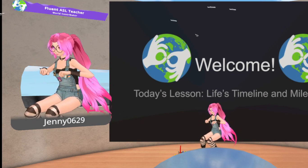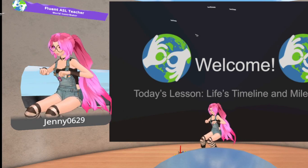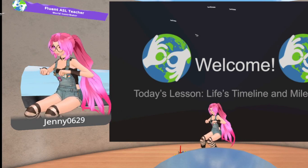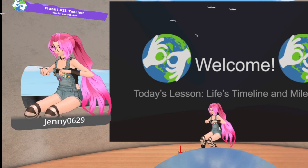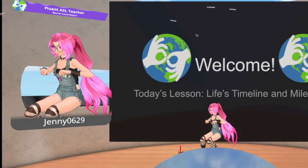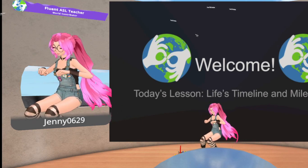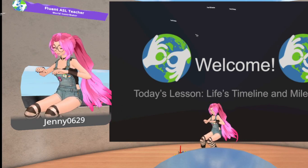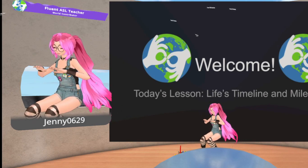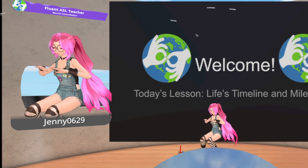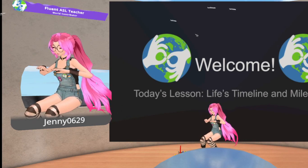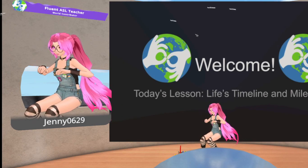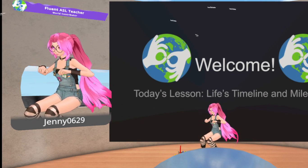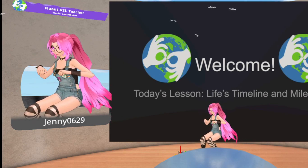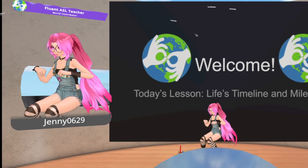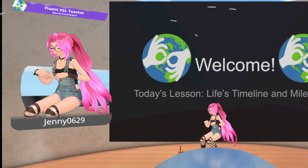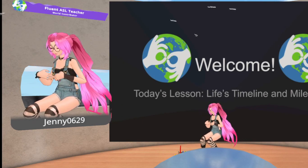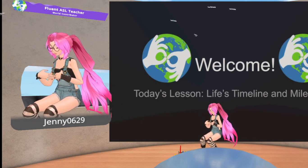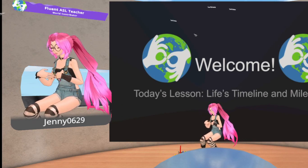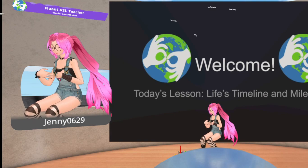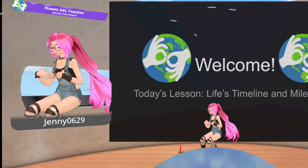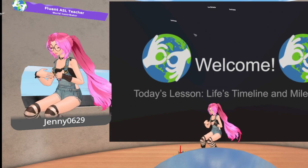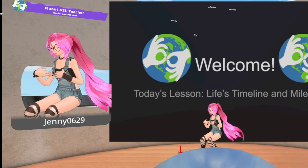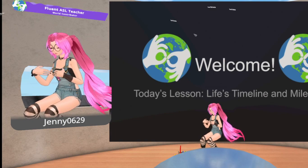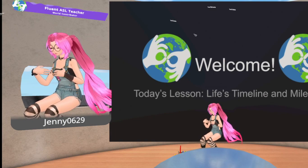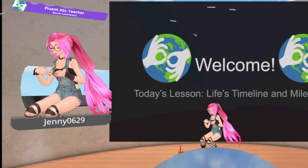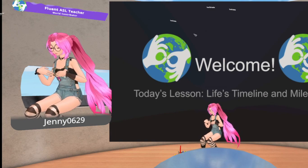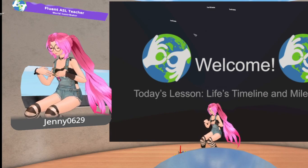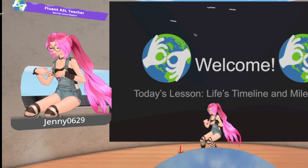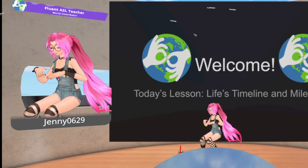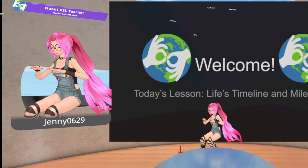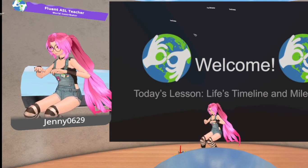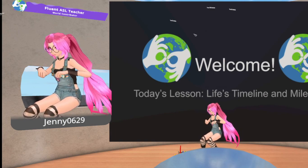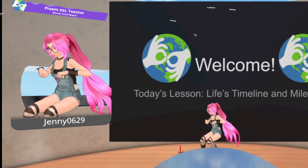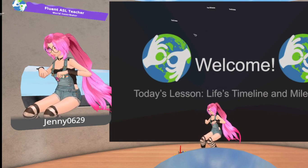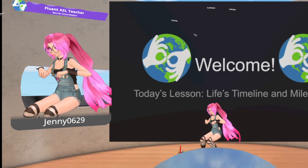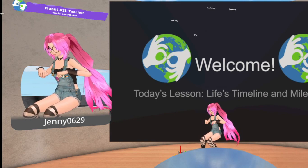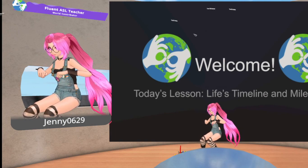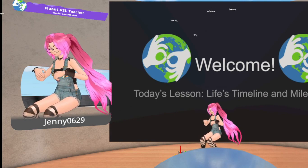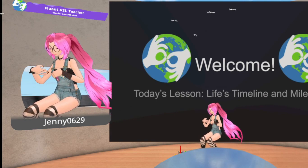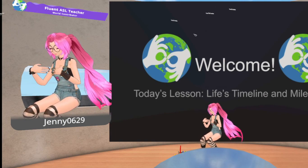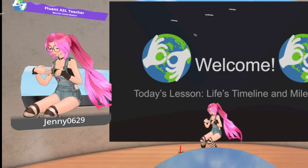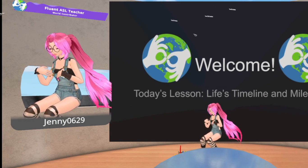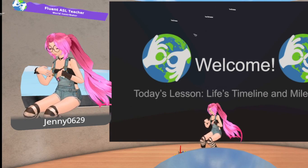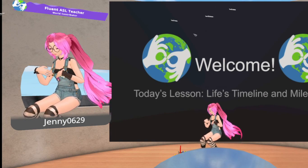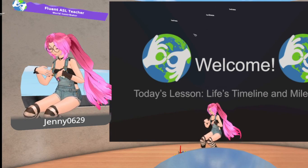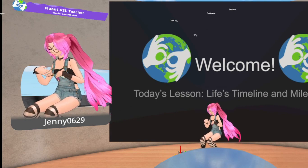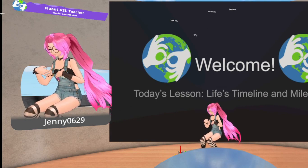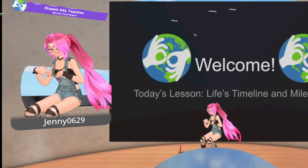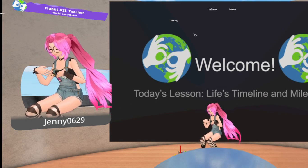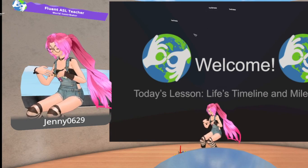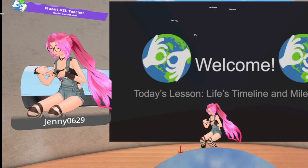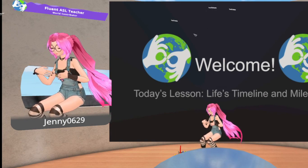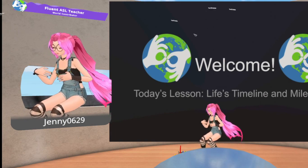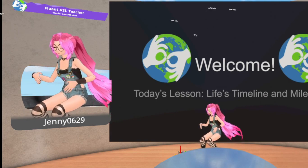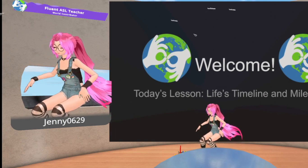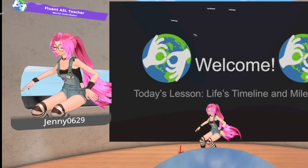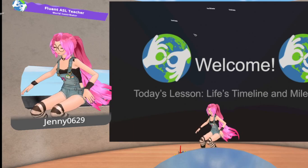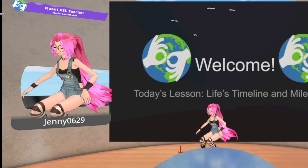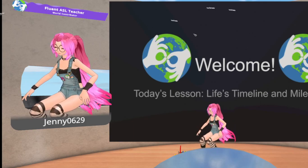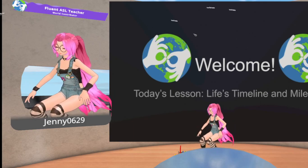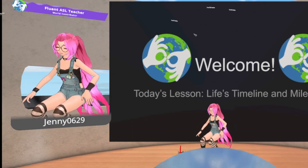O on my chest. Own. It's very similar to have. Have. Own. Have.